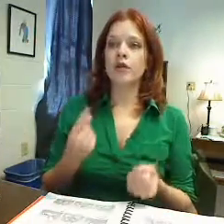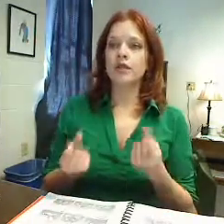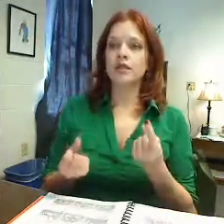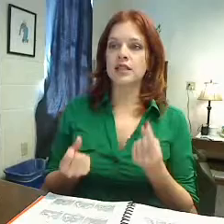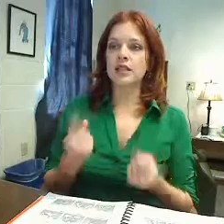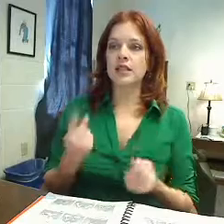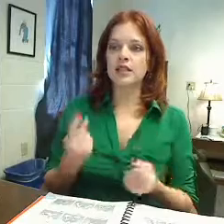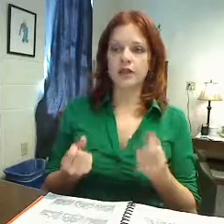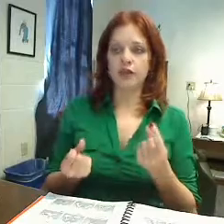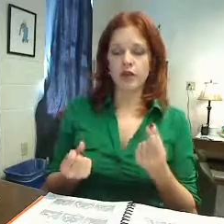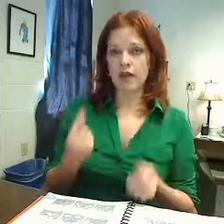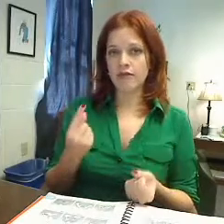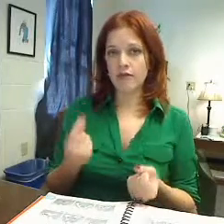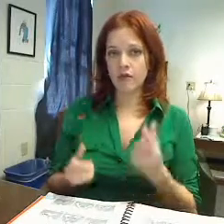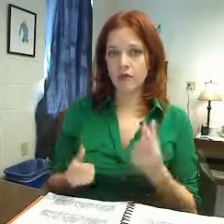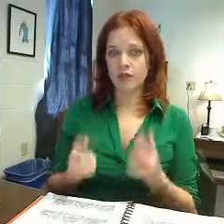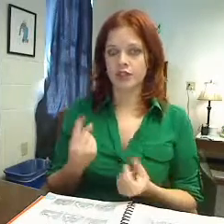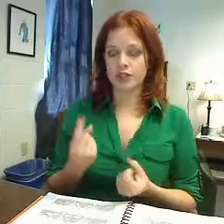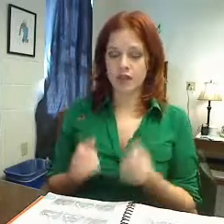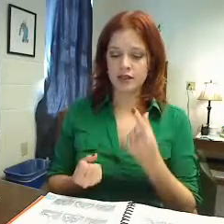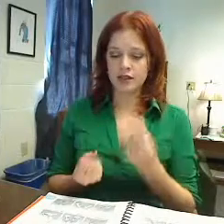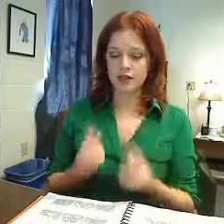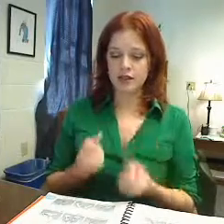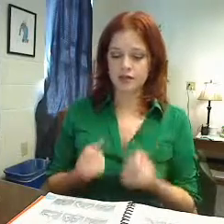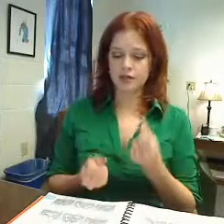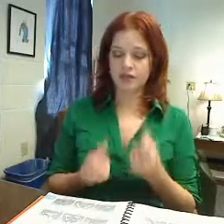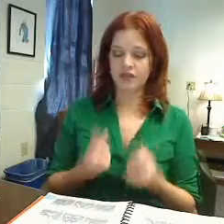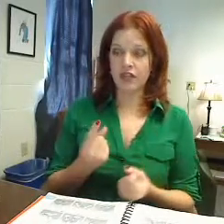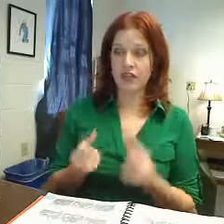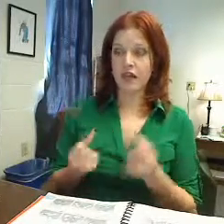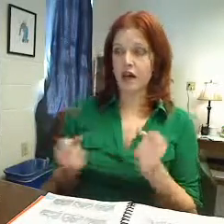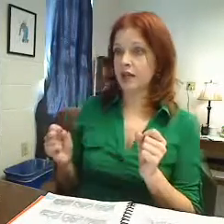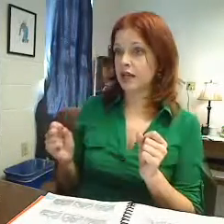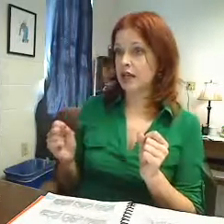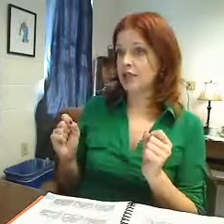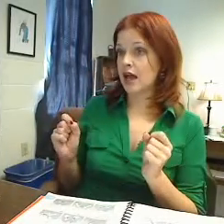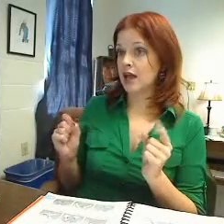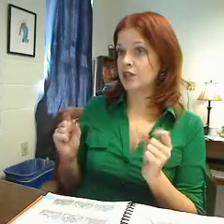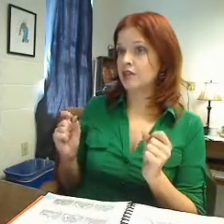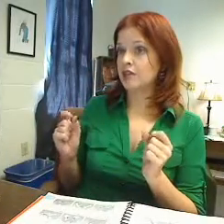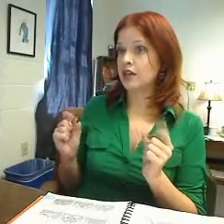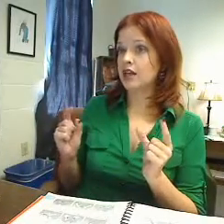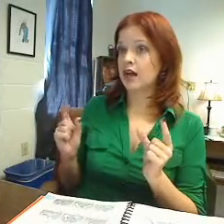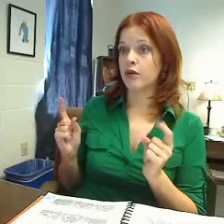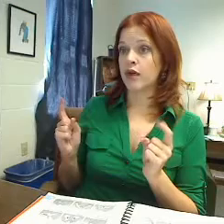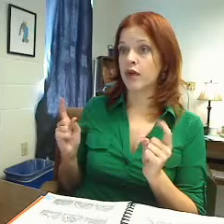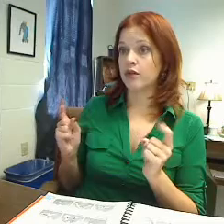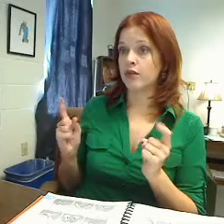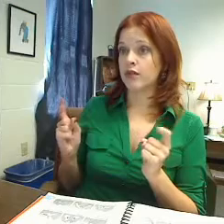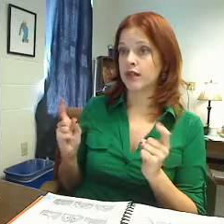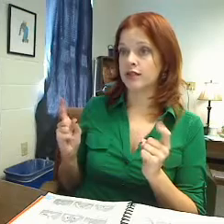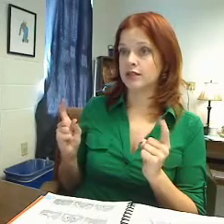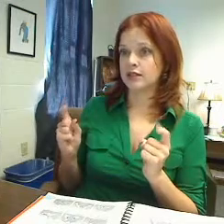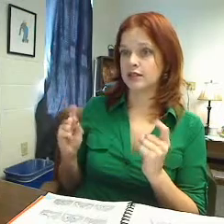Popcorn is like the sign for 11 or understand. It's flicking up. It is actually flicking up. You can't be doing this. This